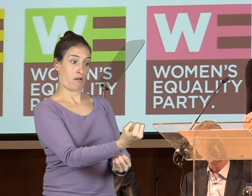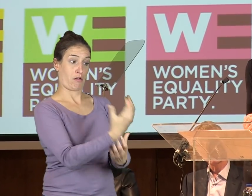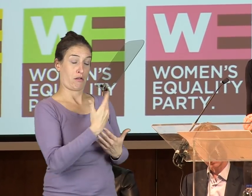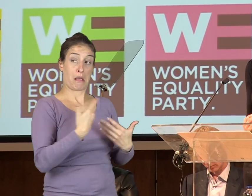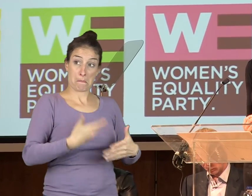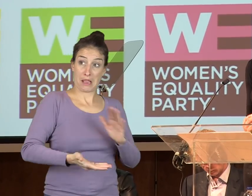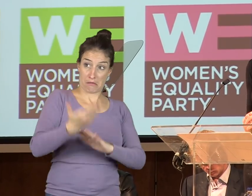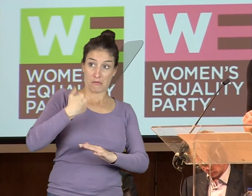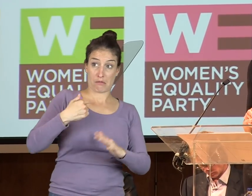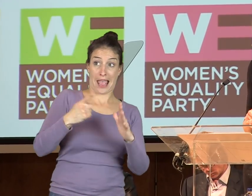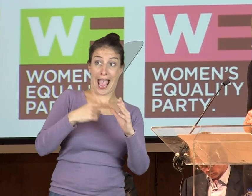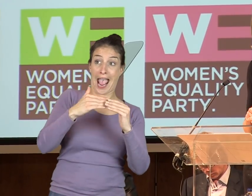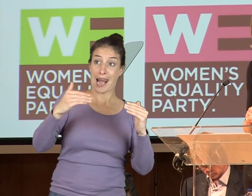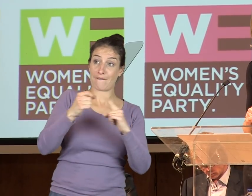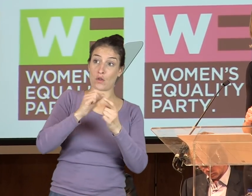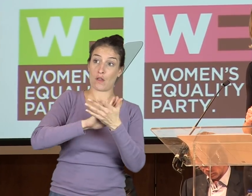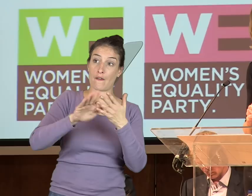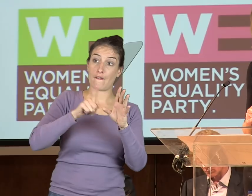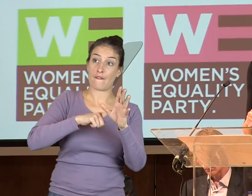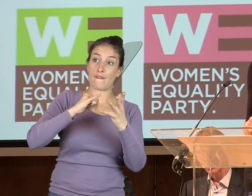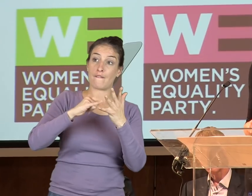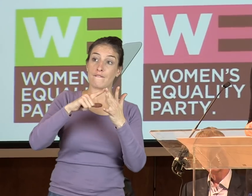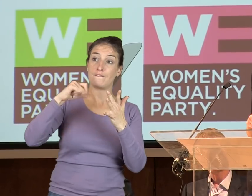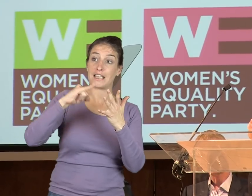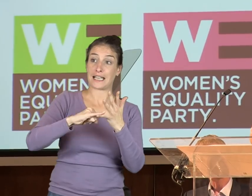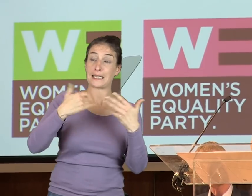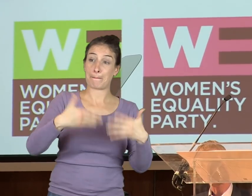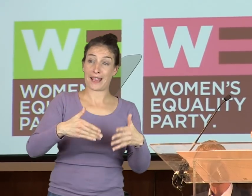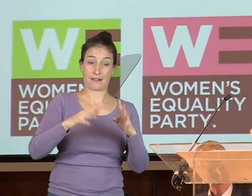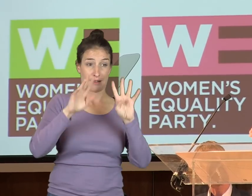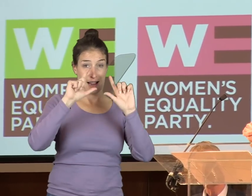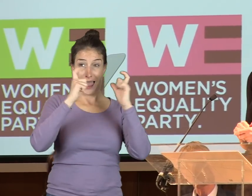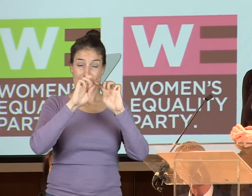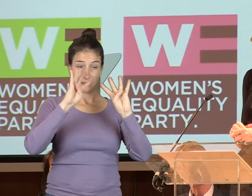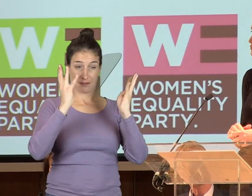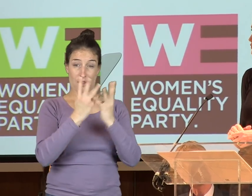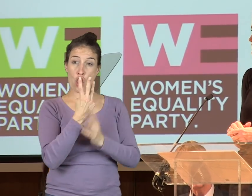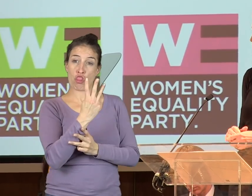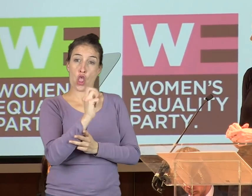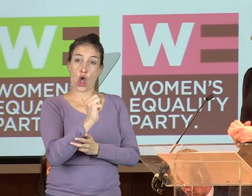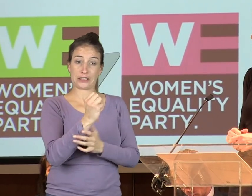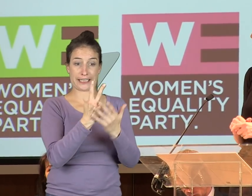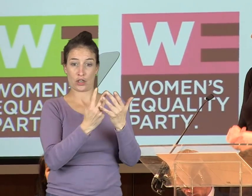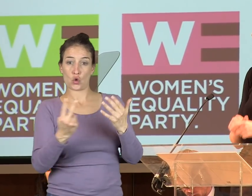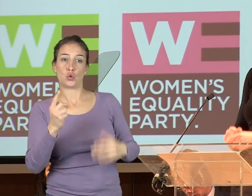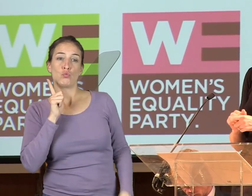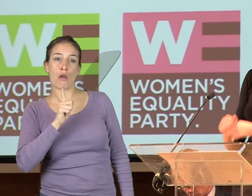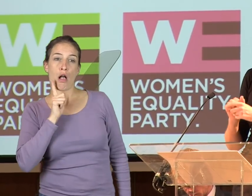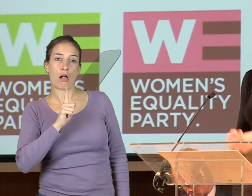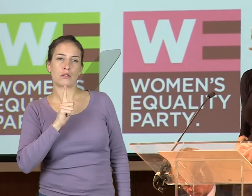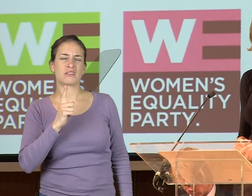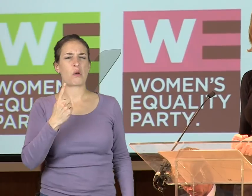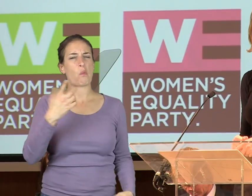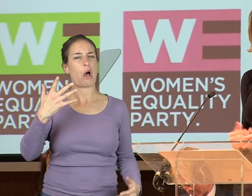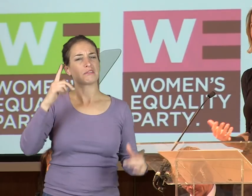30. And she wrote to us that in one lesson, her teacher thought it would be funny if he mathematically proved on the board that women are the root of all